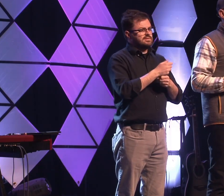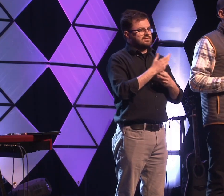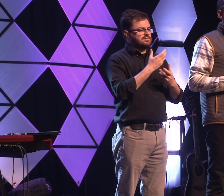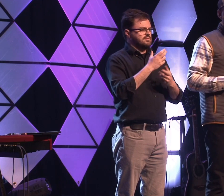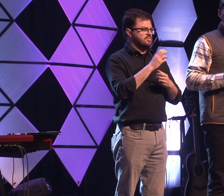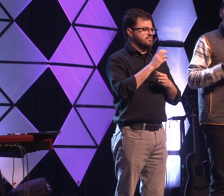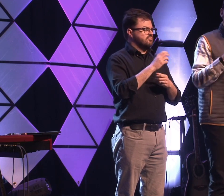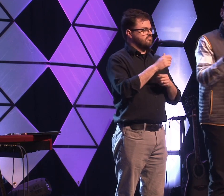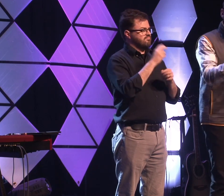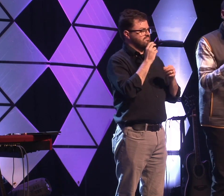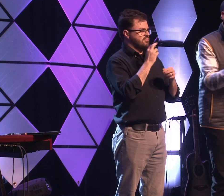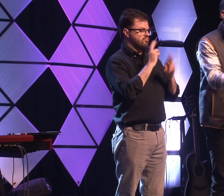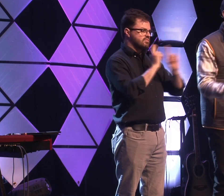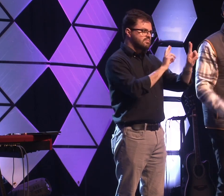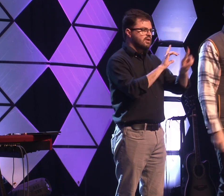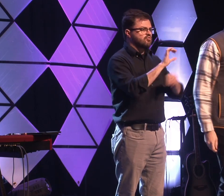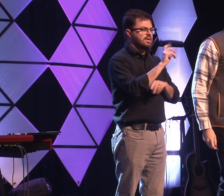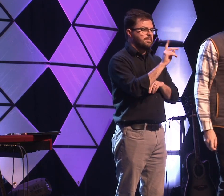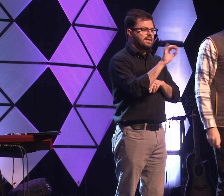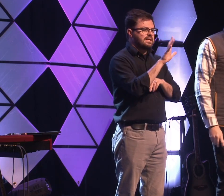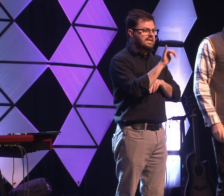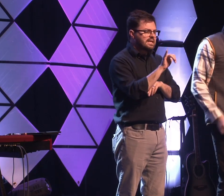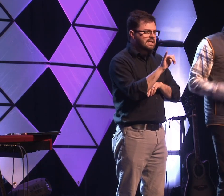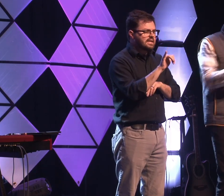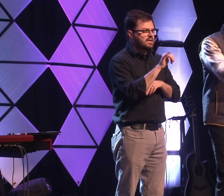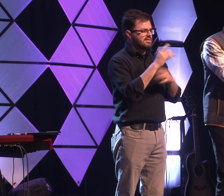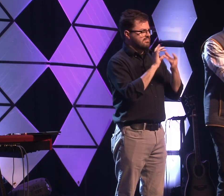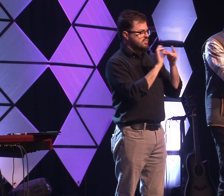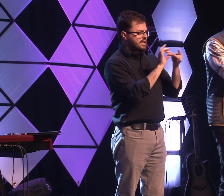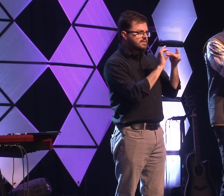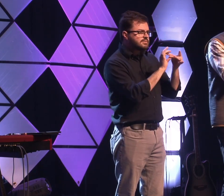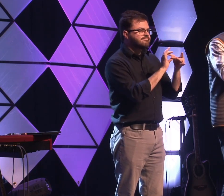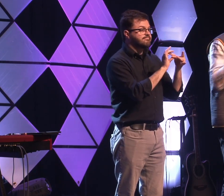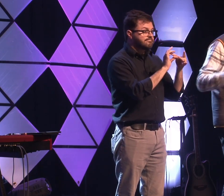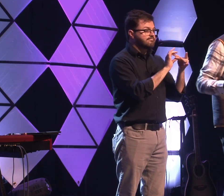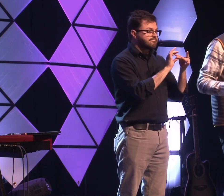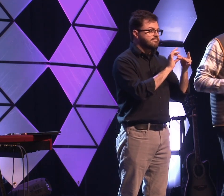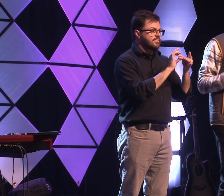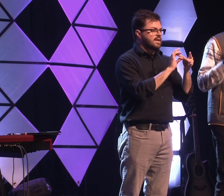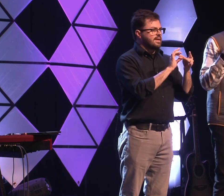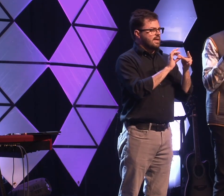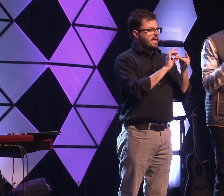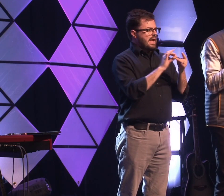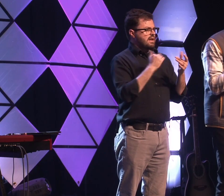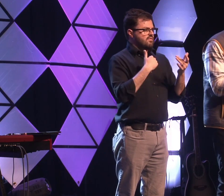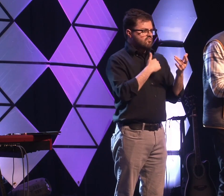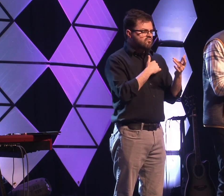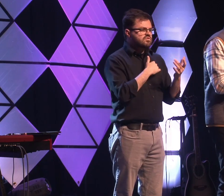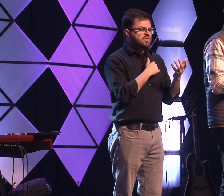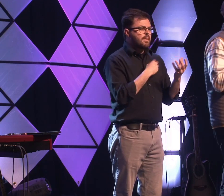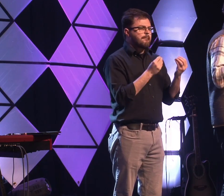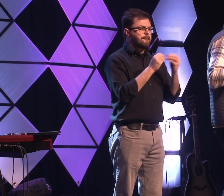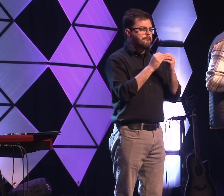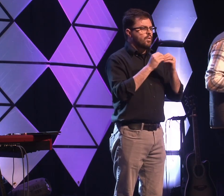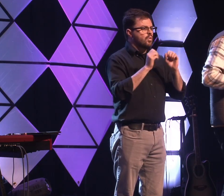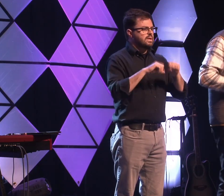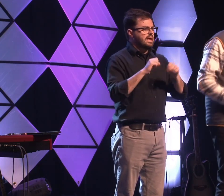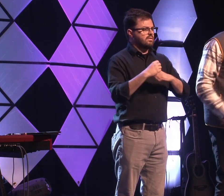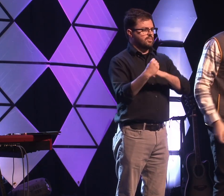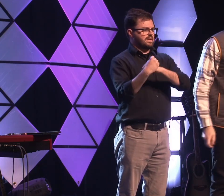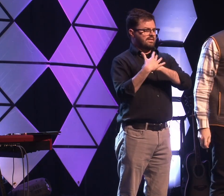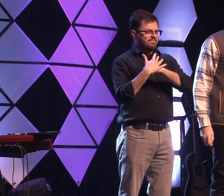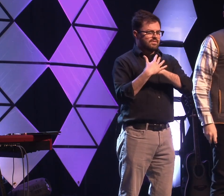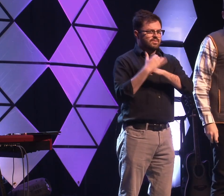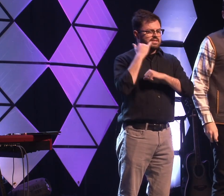credibility, a relationship, right? And as individuals, we're far more likely to be influenced by those that we think of